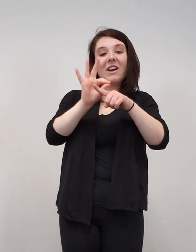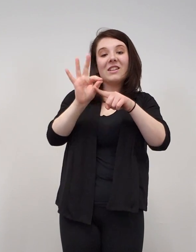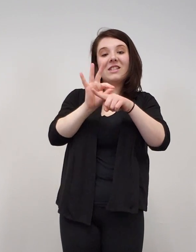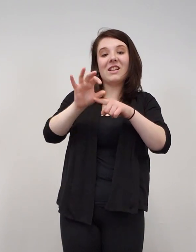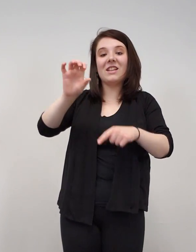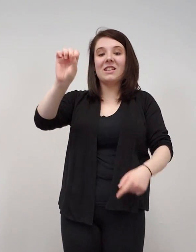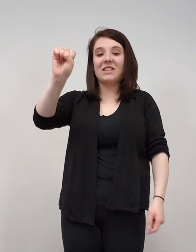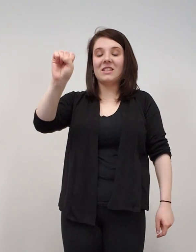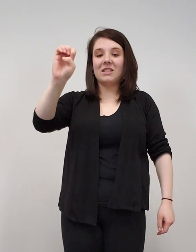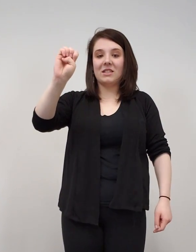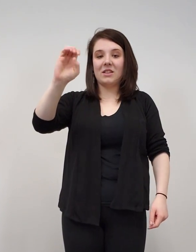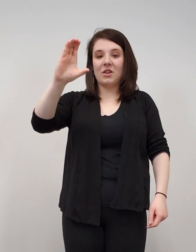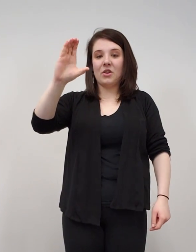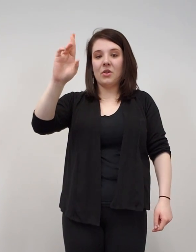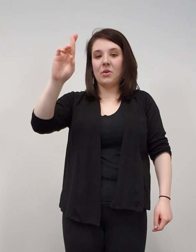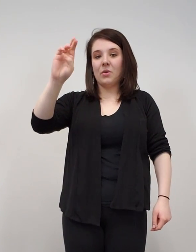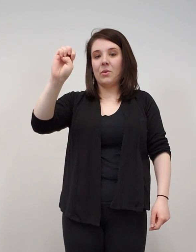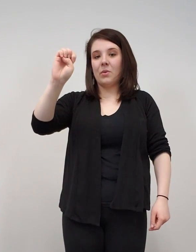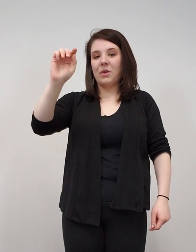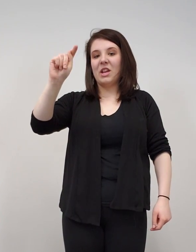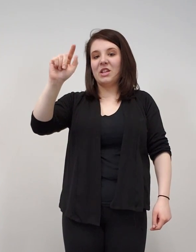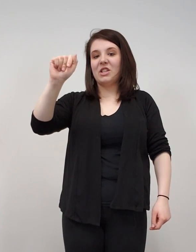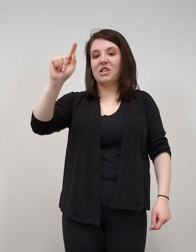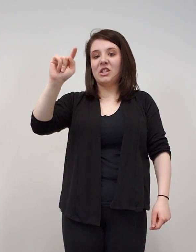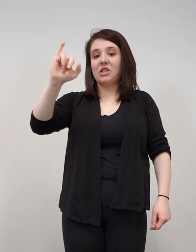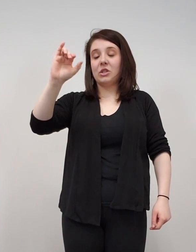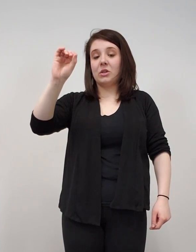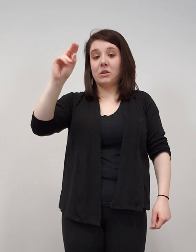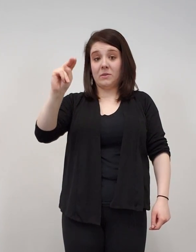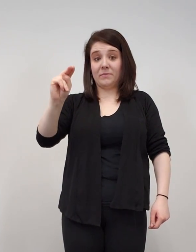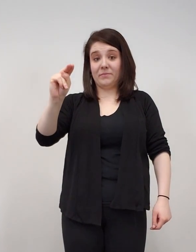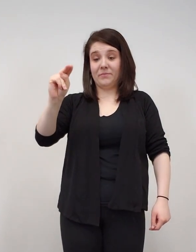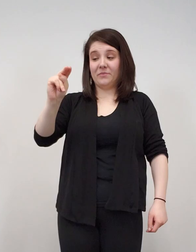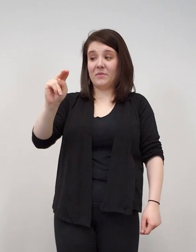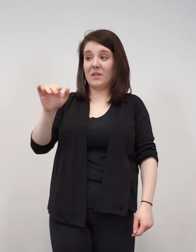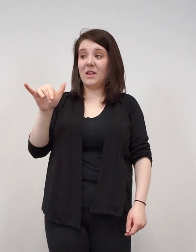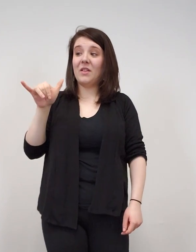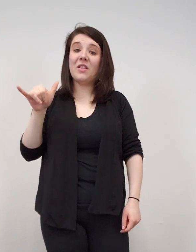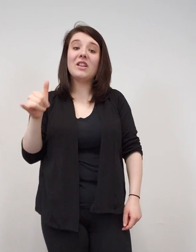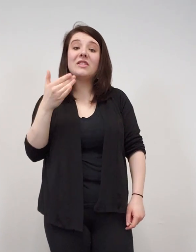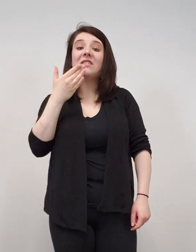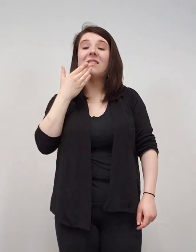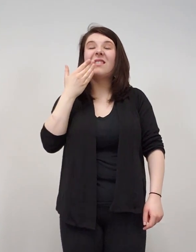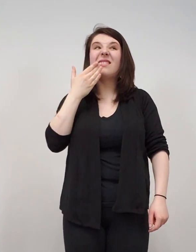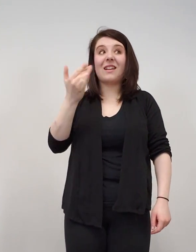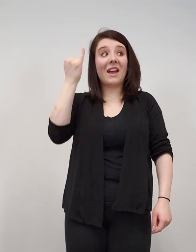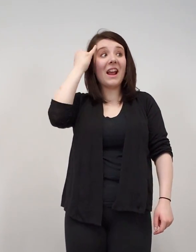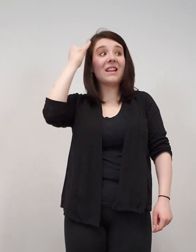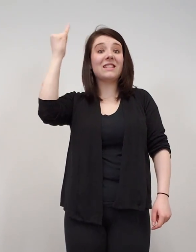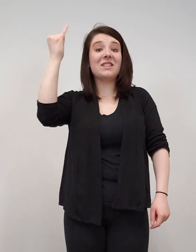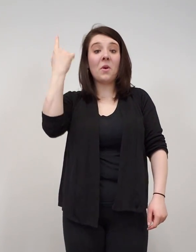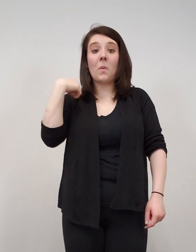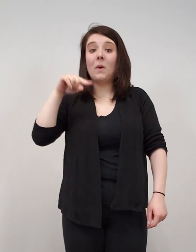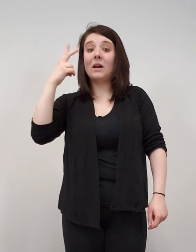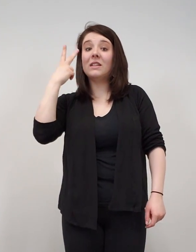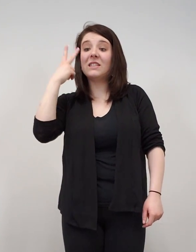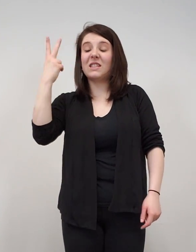And it's probably a good idea. We're going to see secretion in lots of different scenarios. Secretion is when,